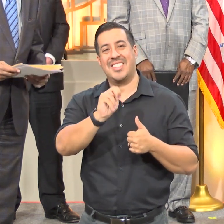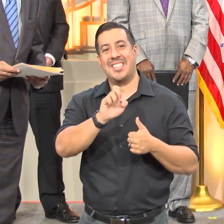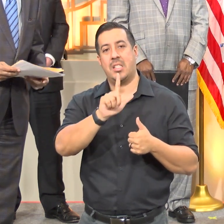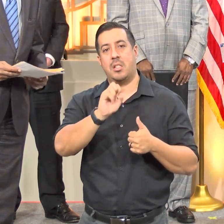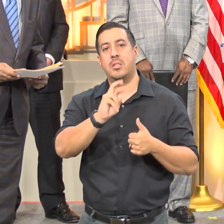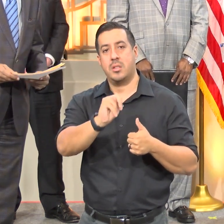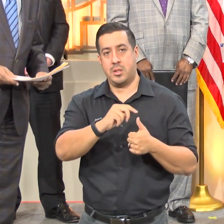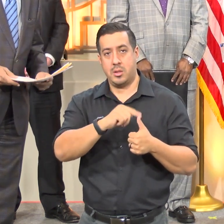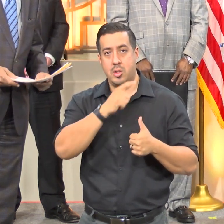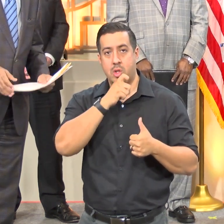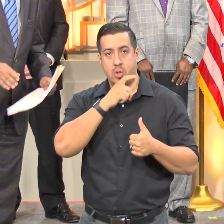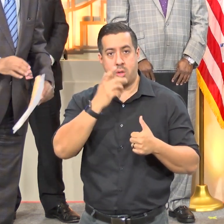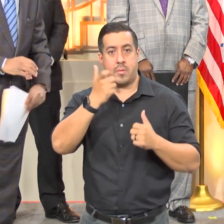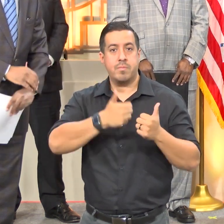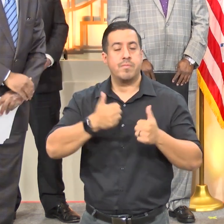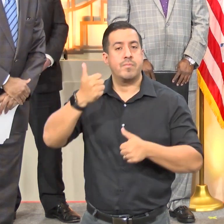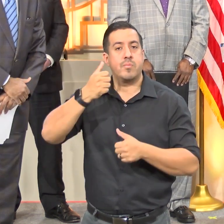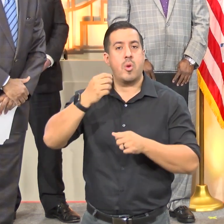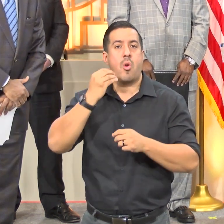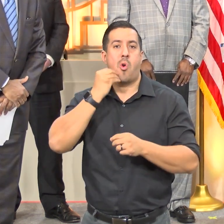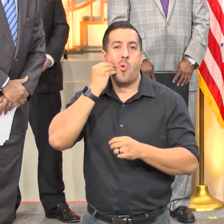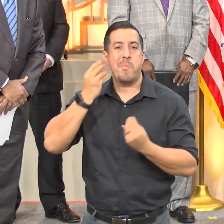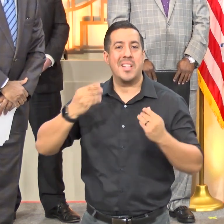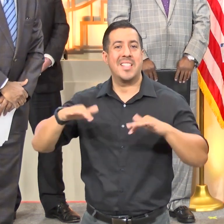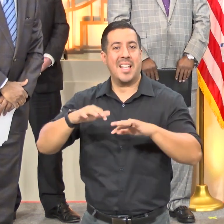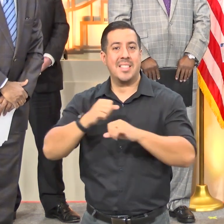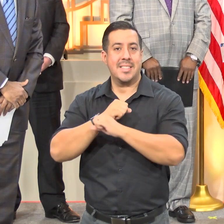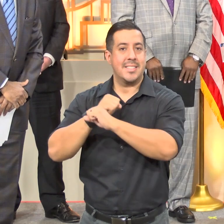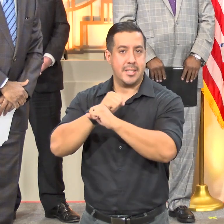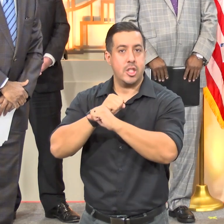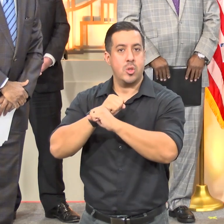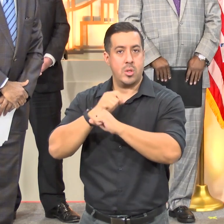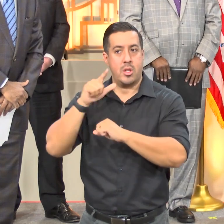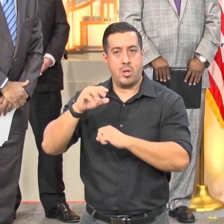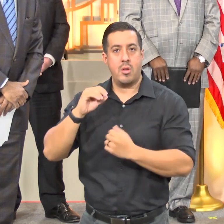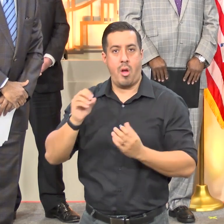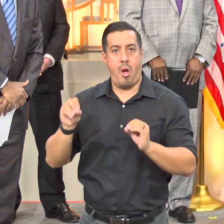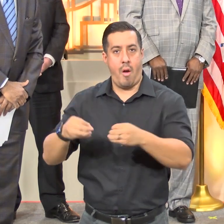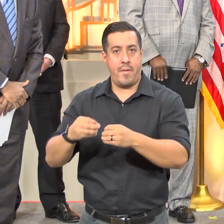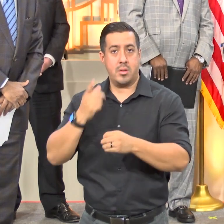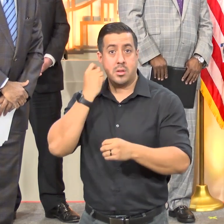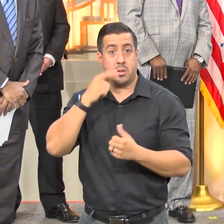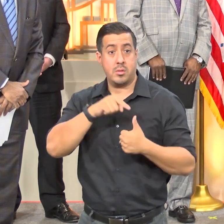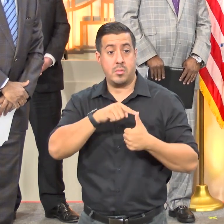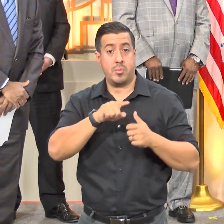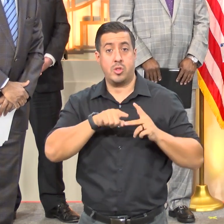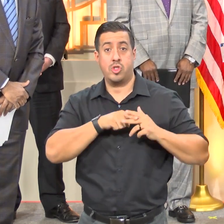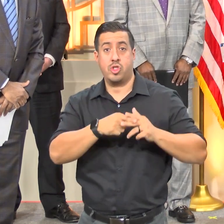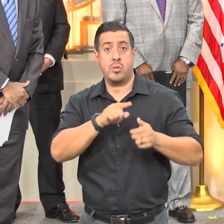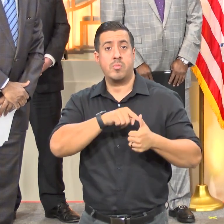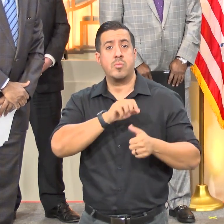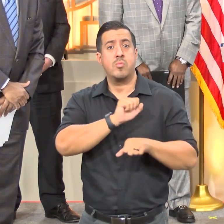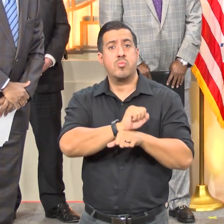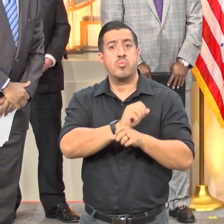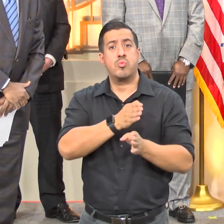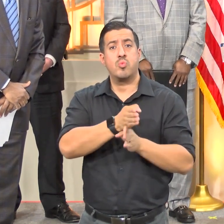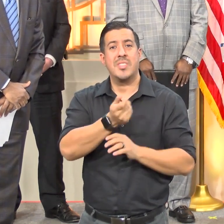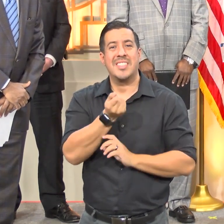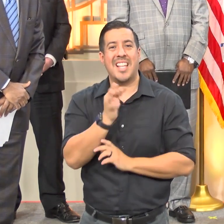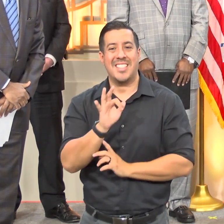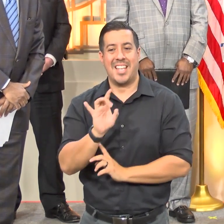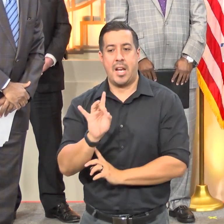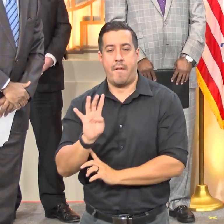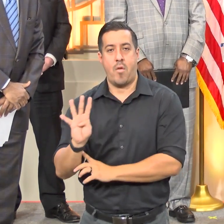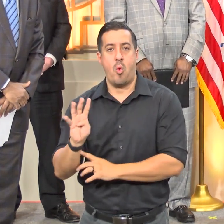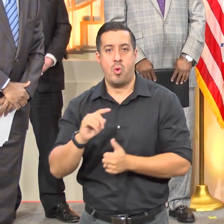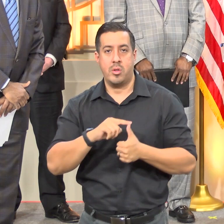the Homeland Security Bureau Major for the Harris County Sheriff's Office. Major Nelson began his career in 1984